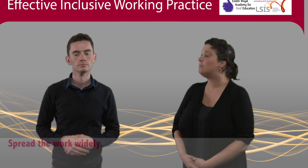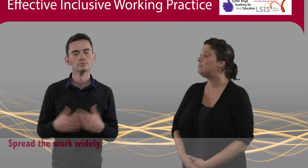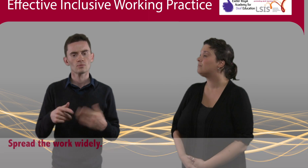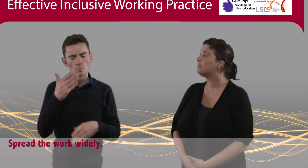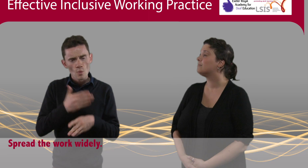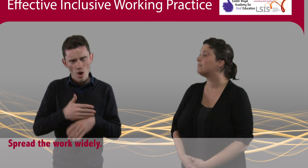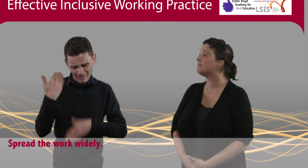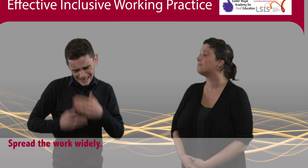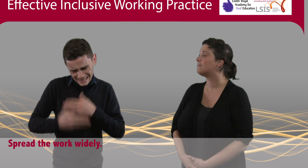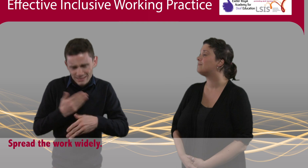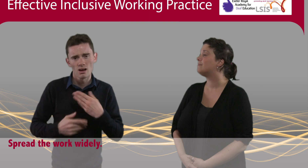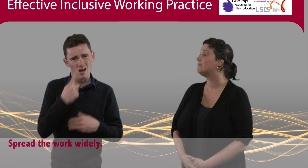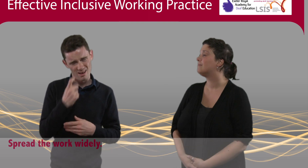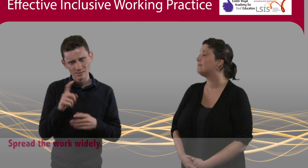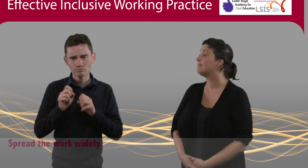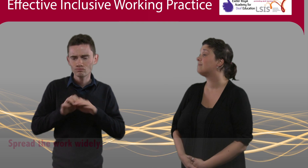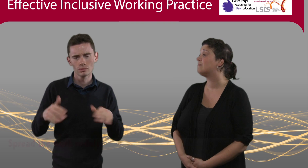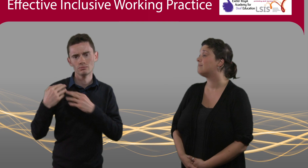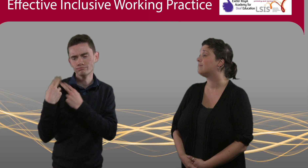Spread the work widely.